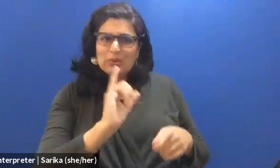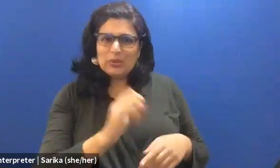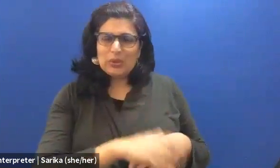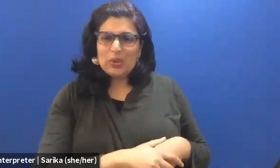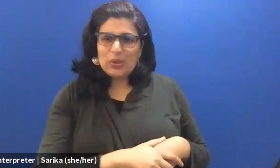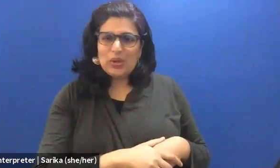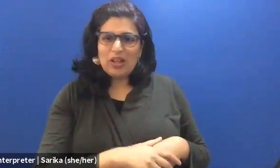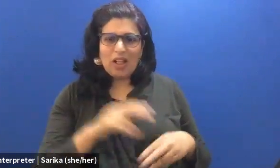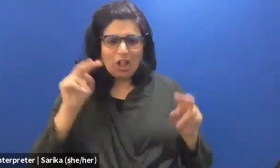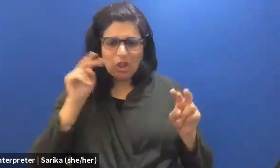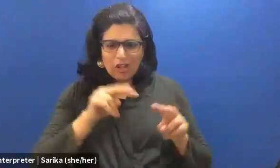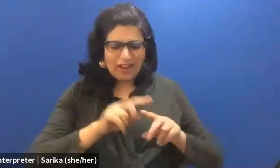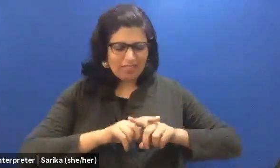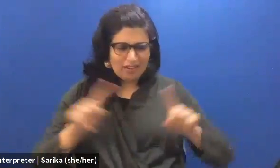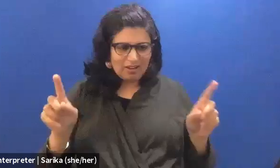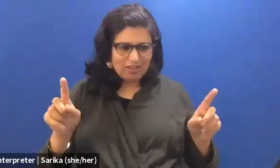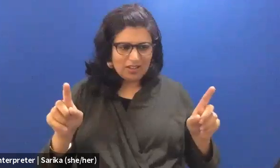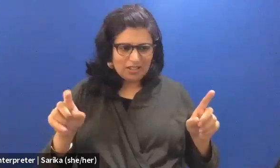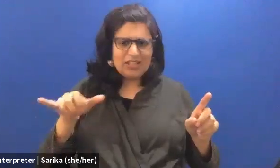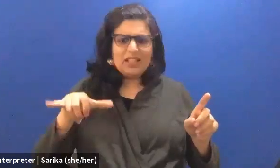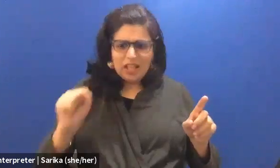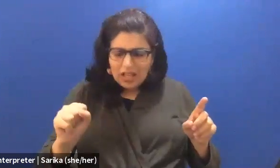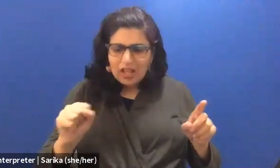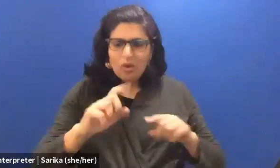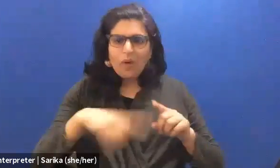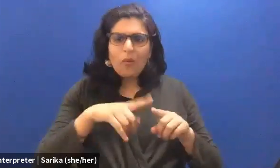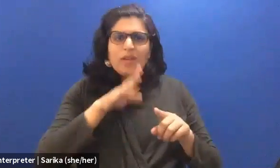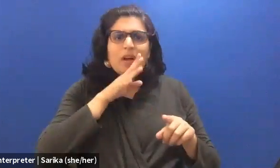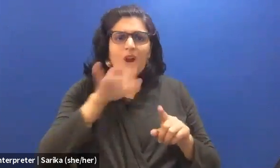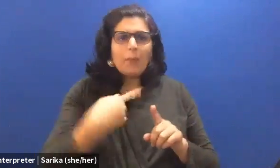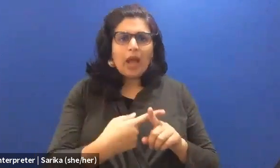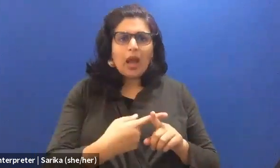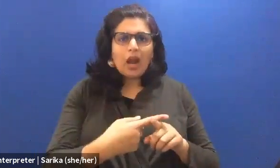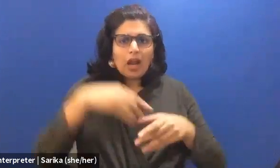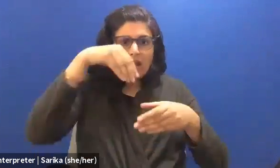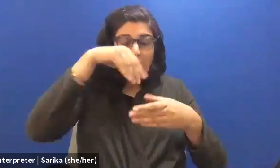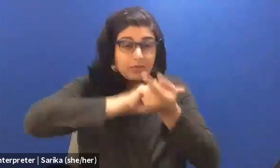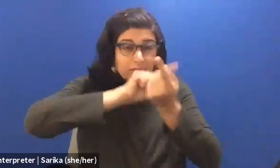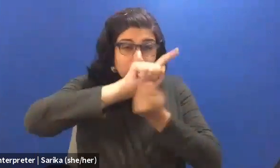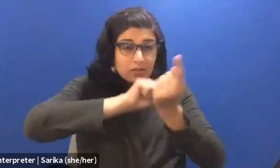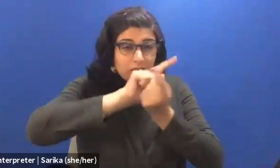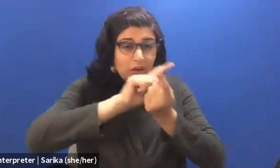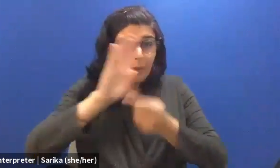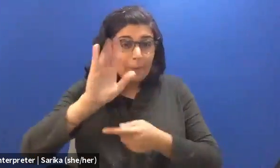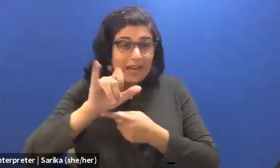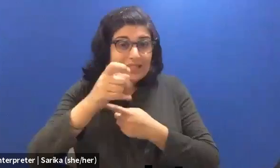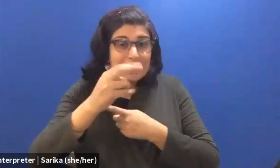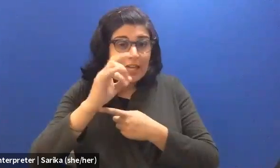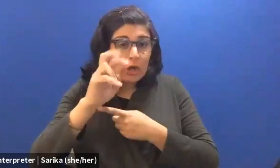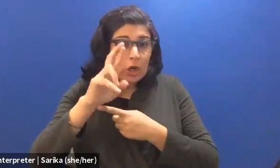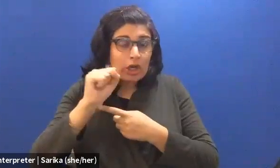the difference, it is very different when we talk about in-person bystander